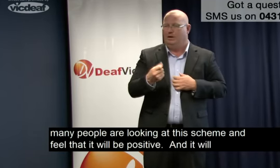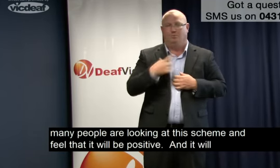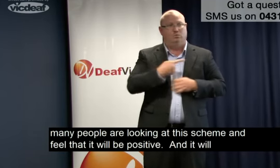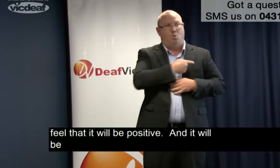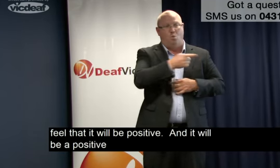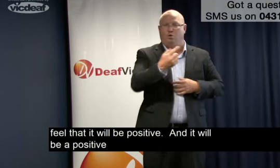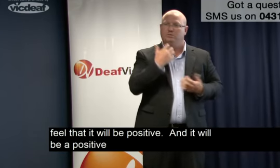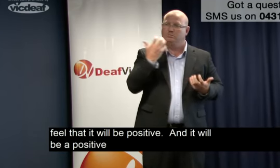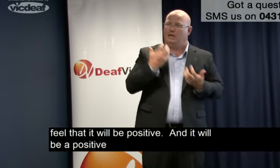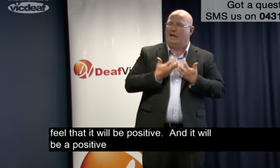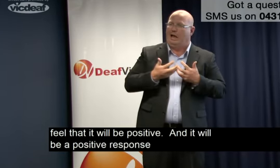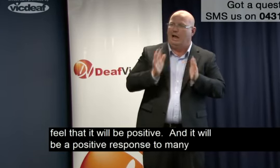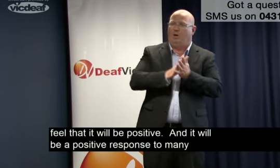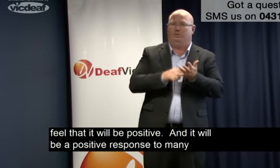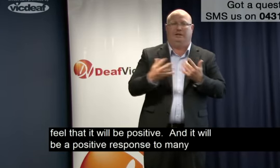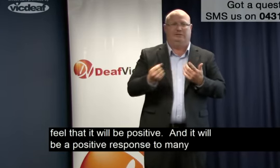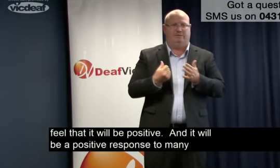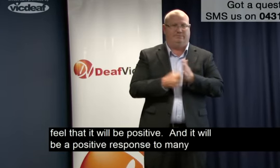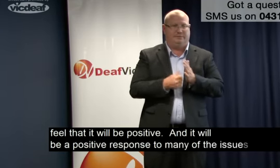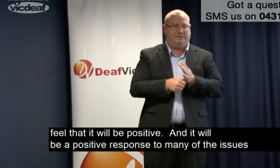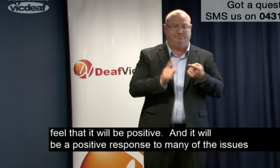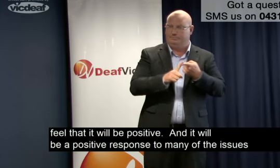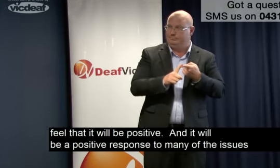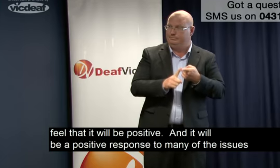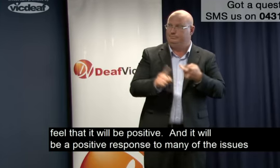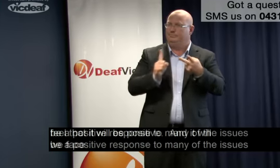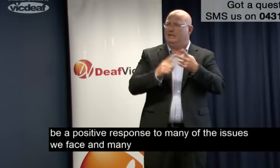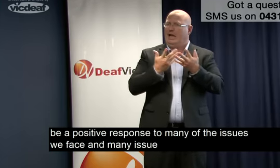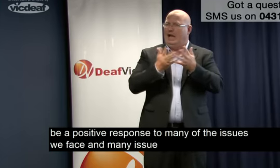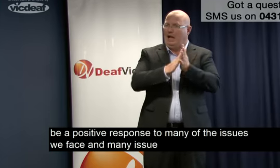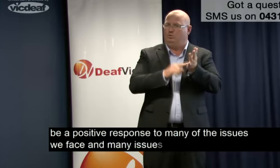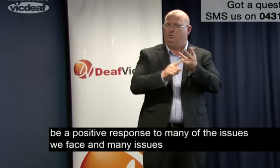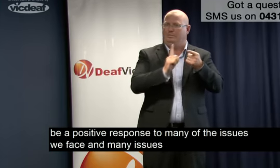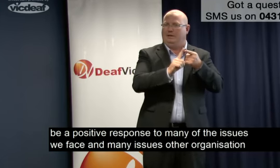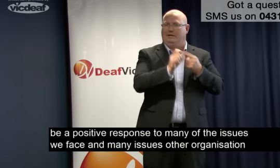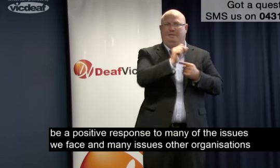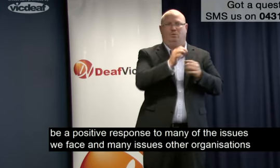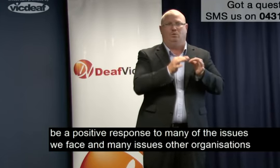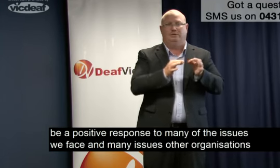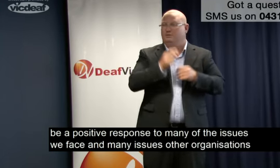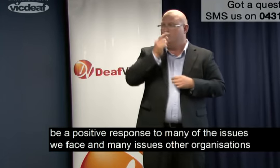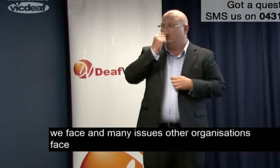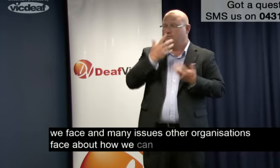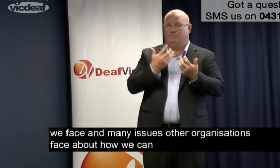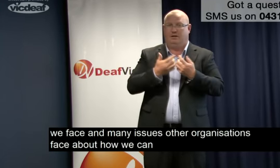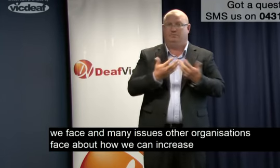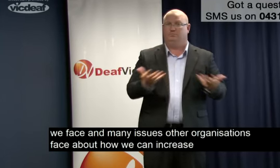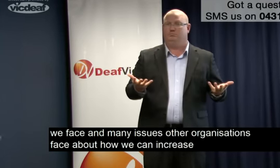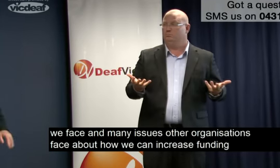face and many issues other organisations face about how we can increase funding streams and how we can maintain our organisation and